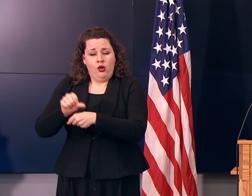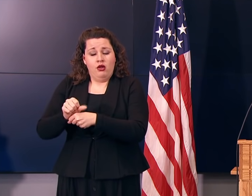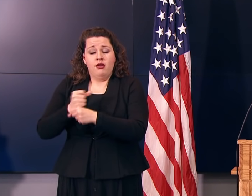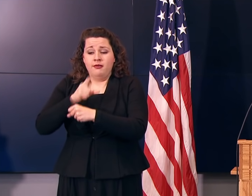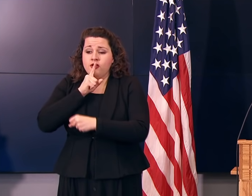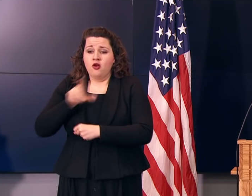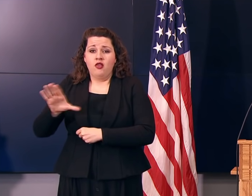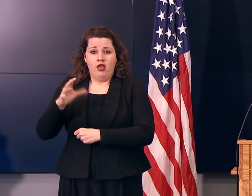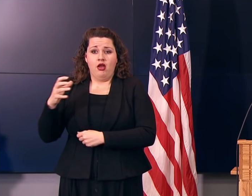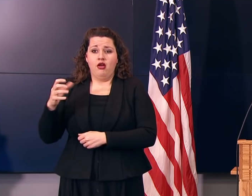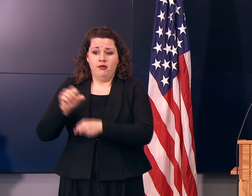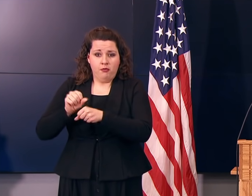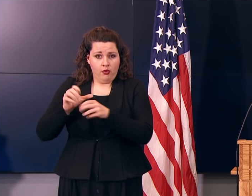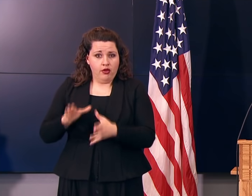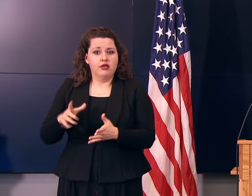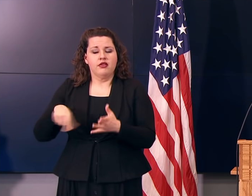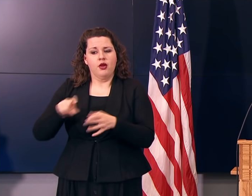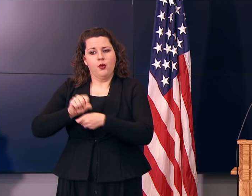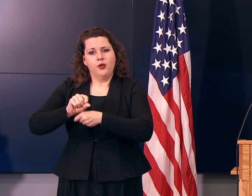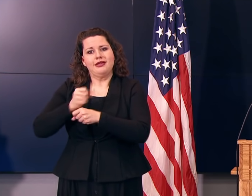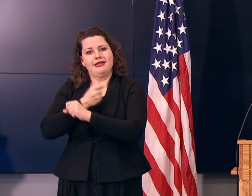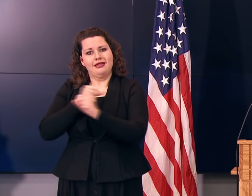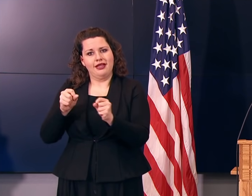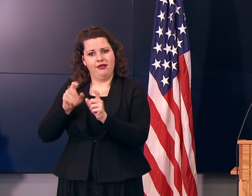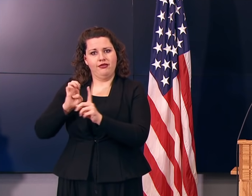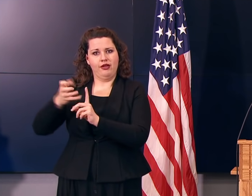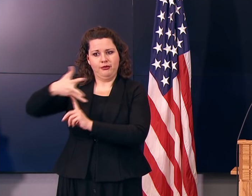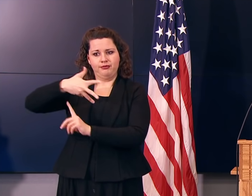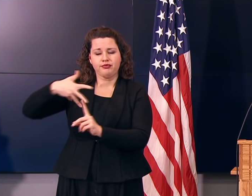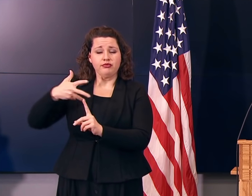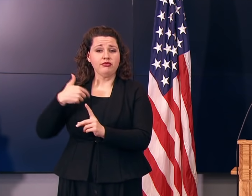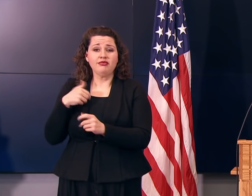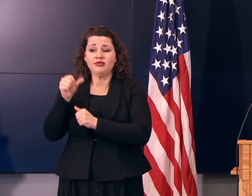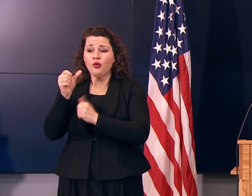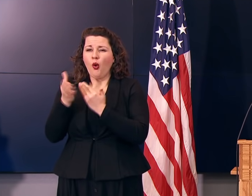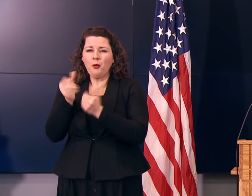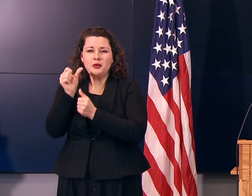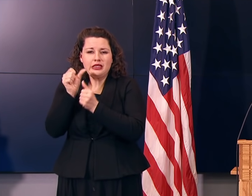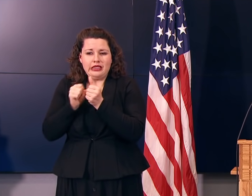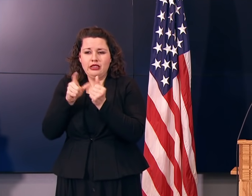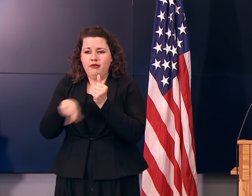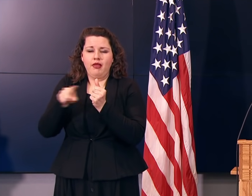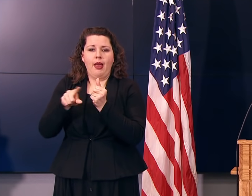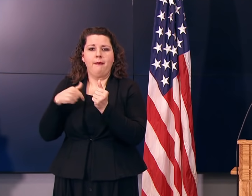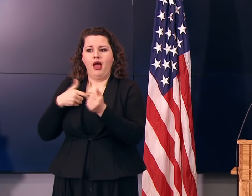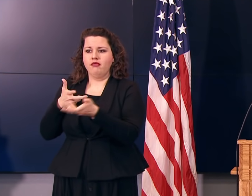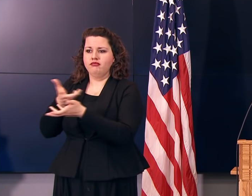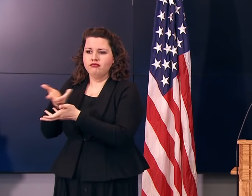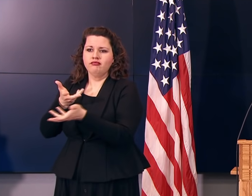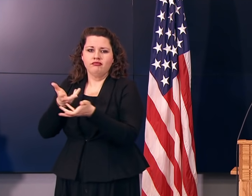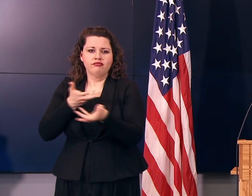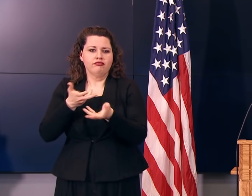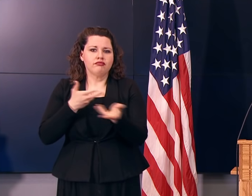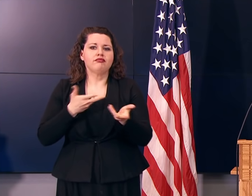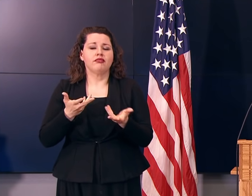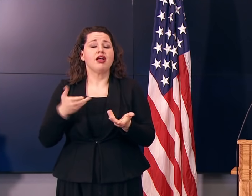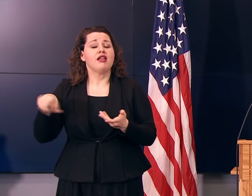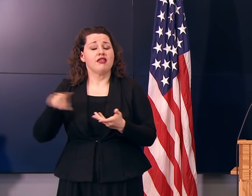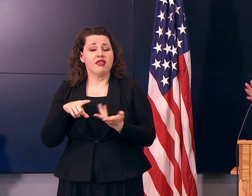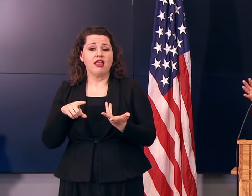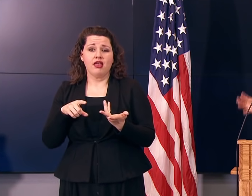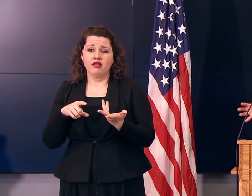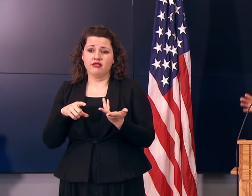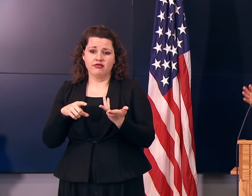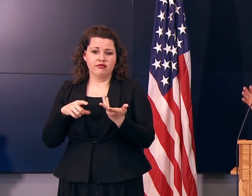that their employers are working in a safe environment. I've talked to almost every one of them many times, and they've talked about